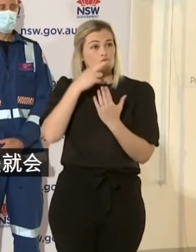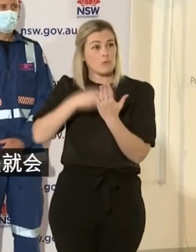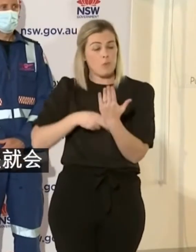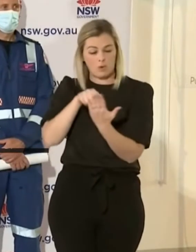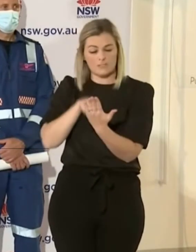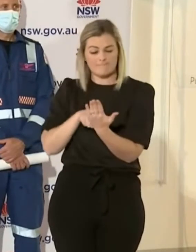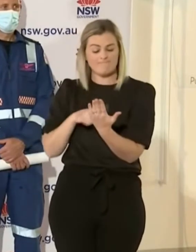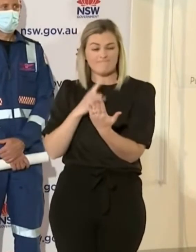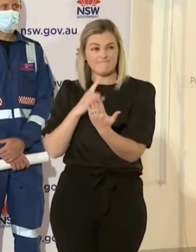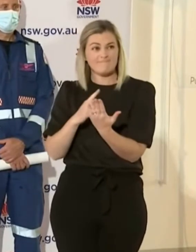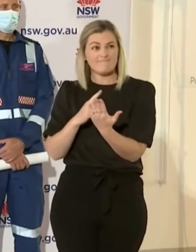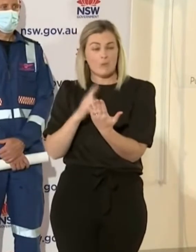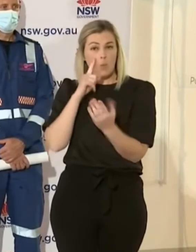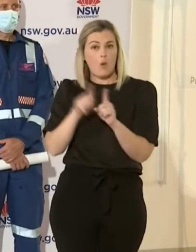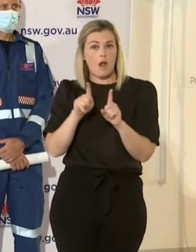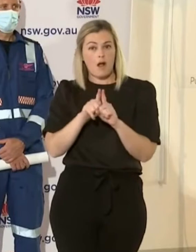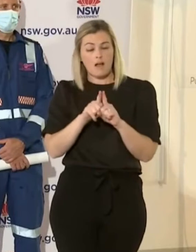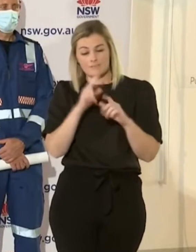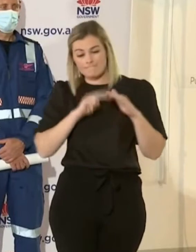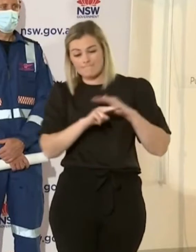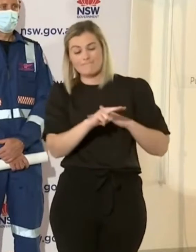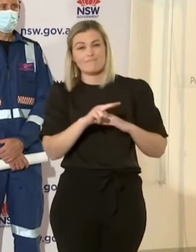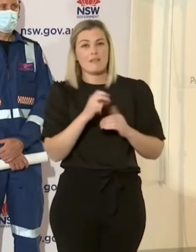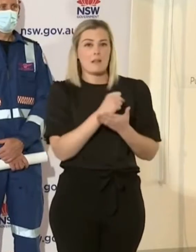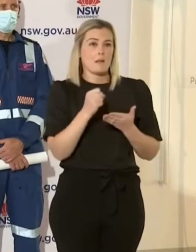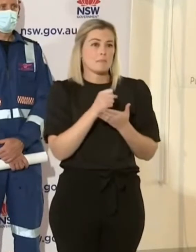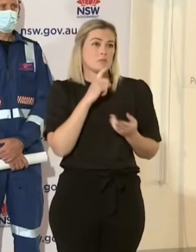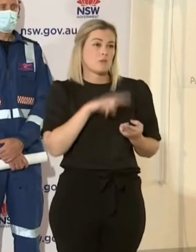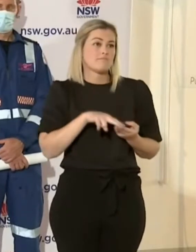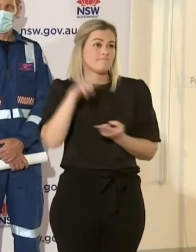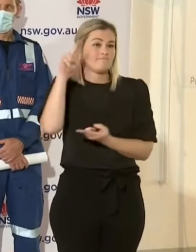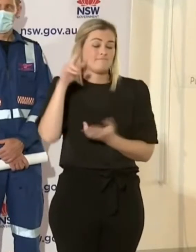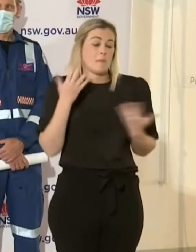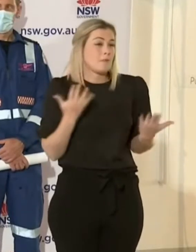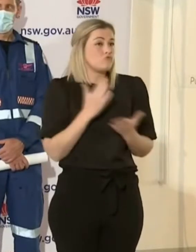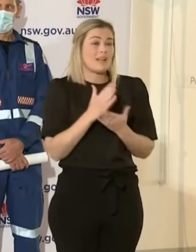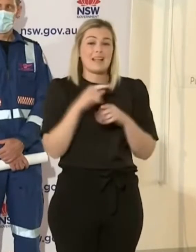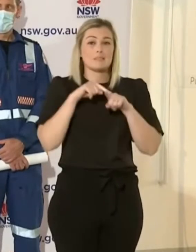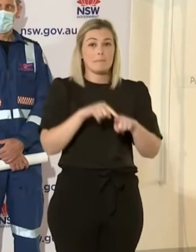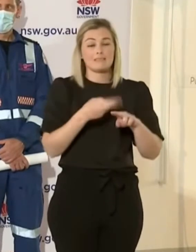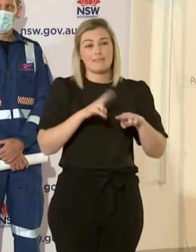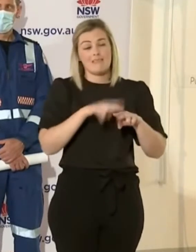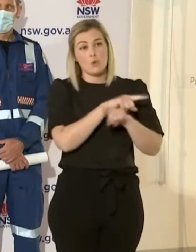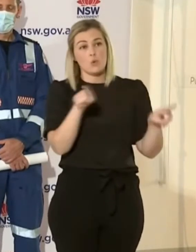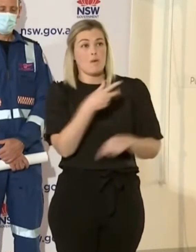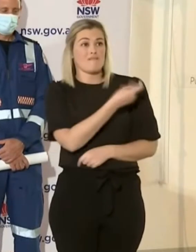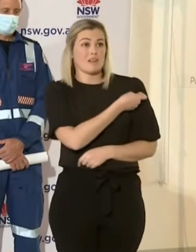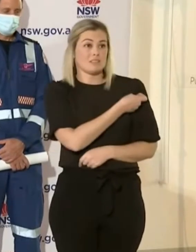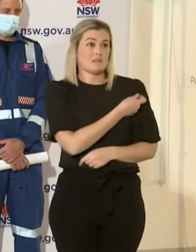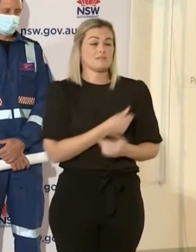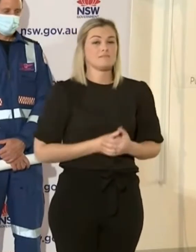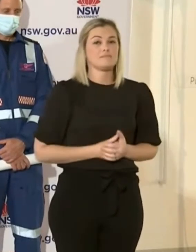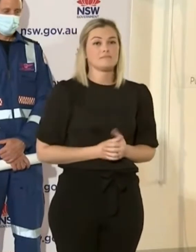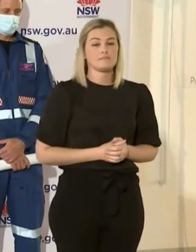that reach the top of that. But even that can't be certain. It really depends on people going out and getting vaccinated. And as Dr. Burns just